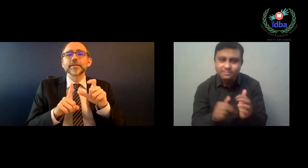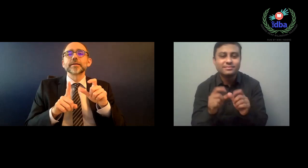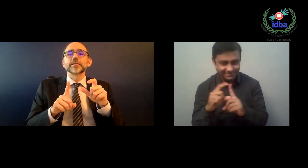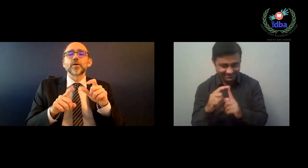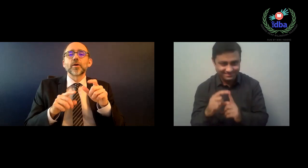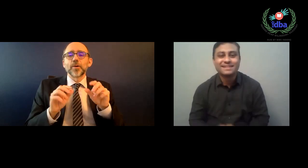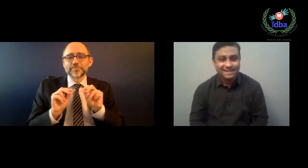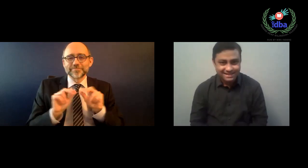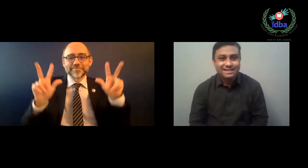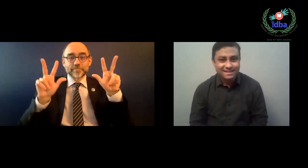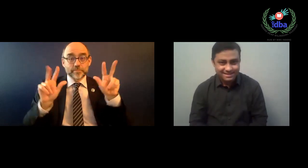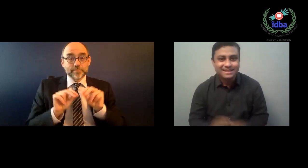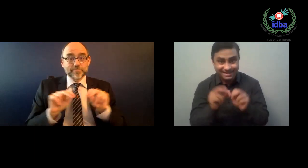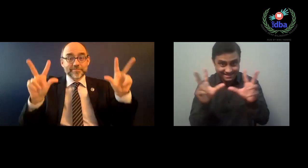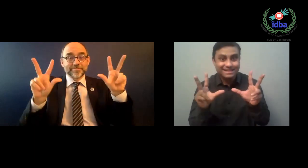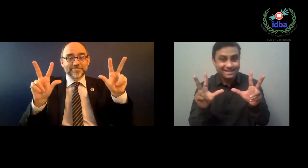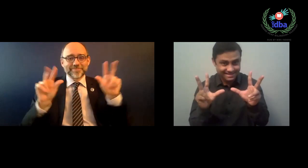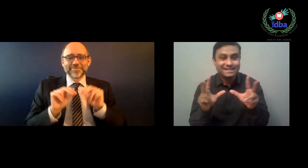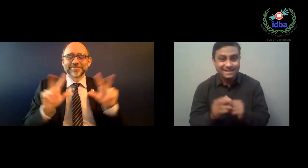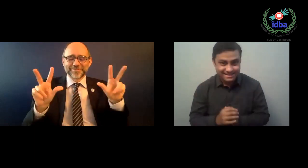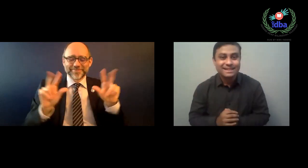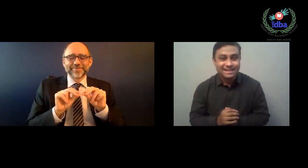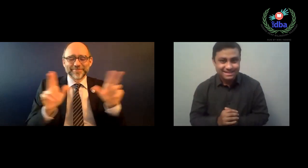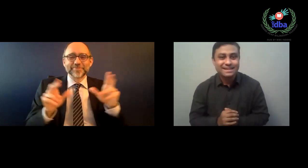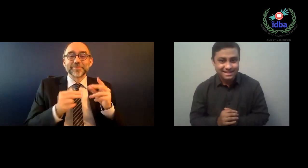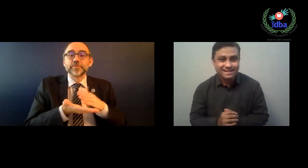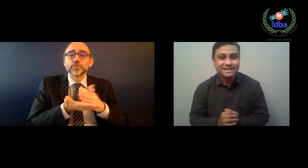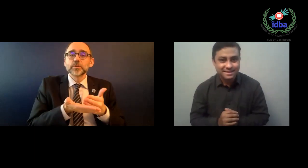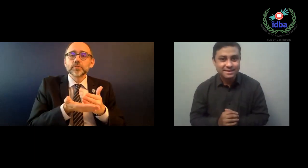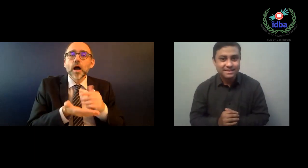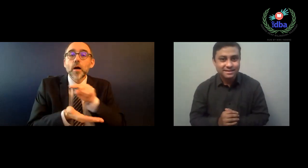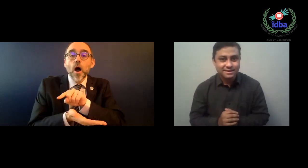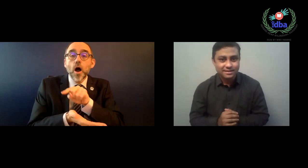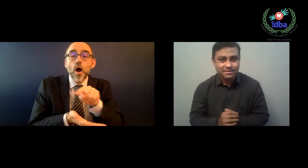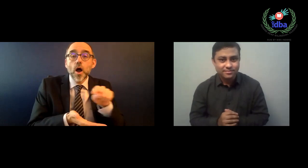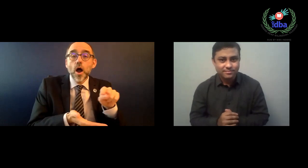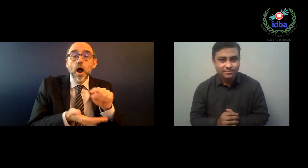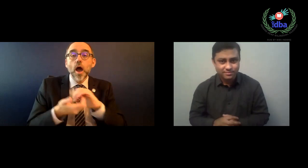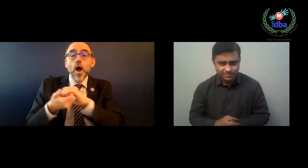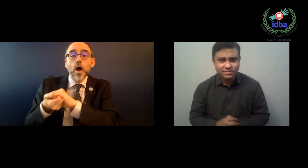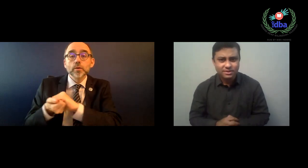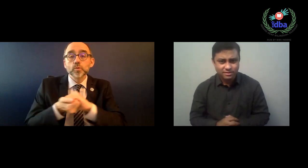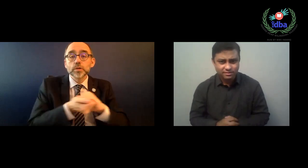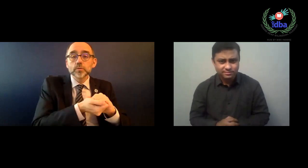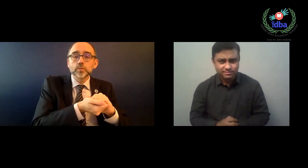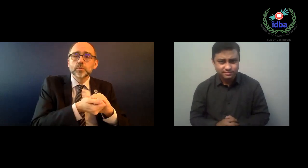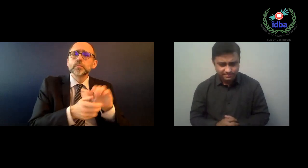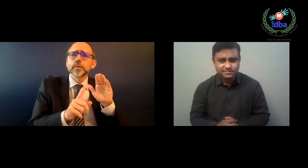So All India Federation of the Deaf, National Association of the Deaf, and YADI, as you said, Youth Association of the Deaf, and Interpreters Association, all